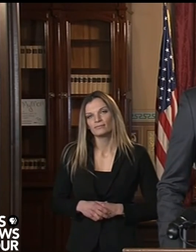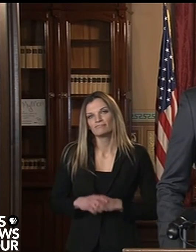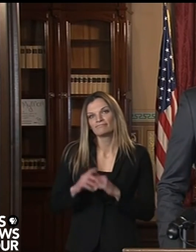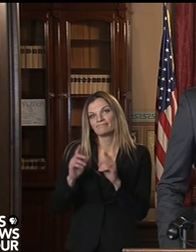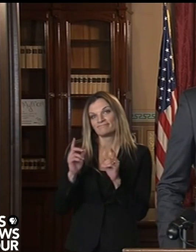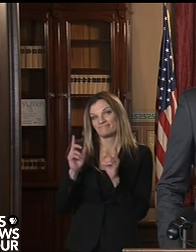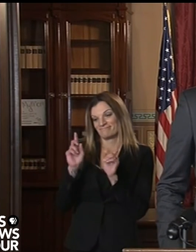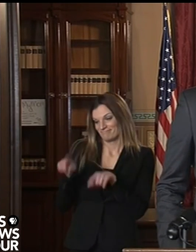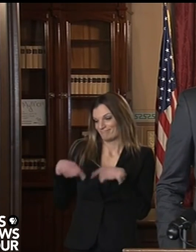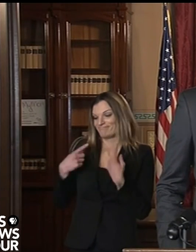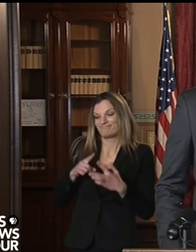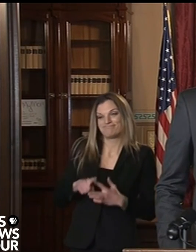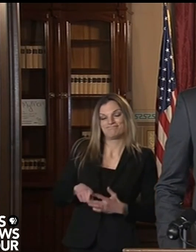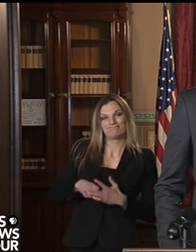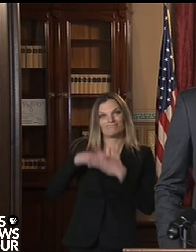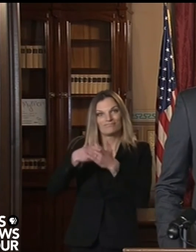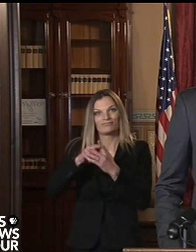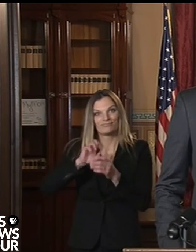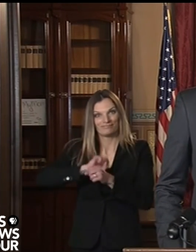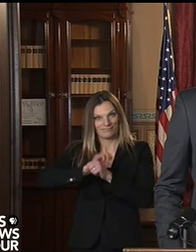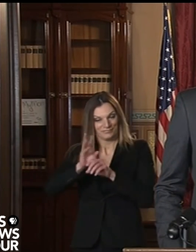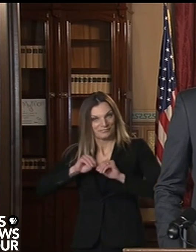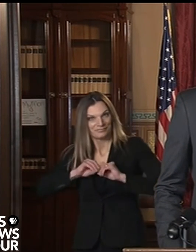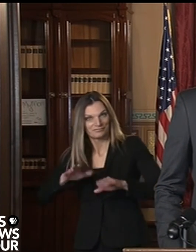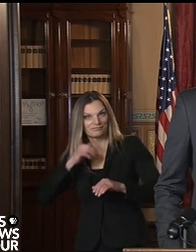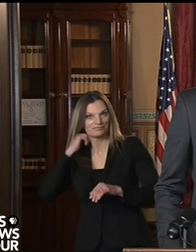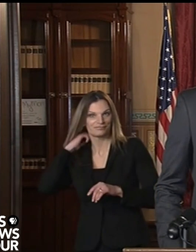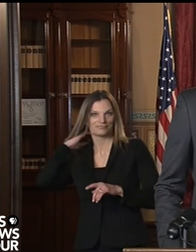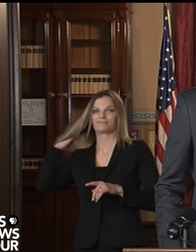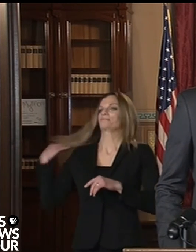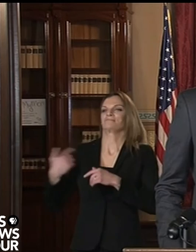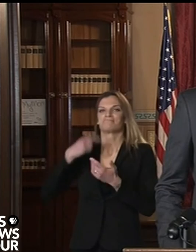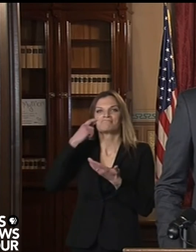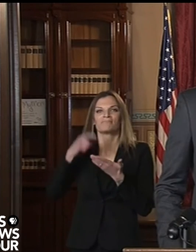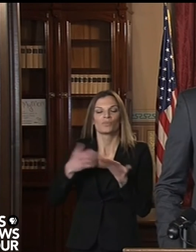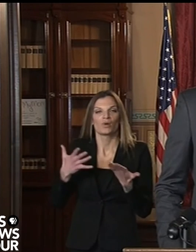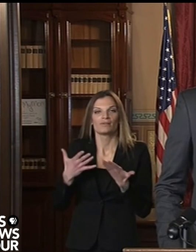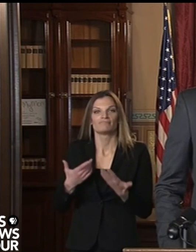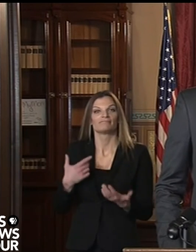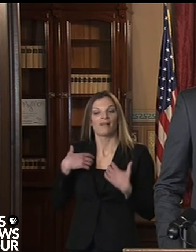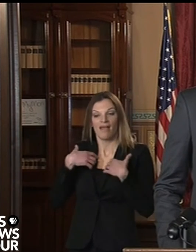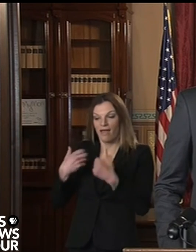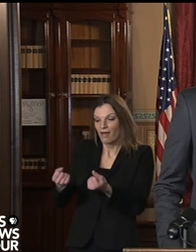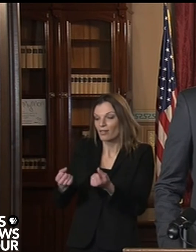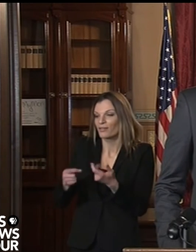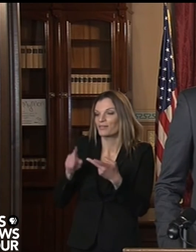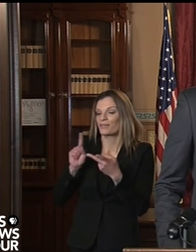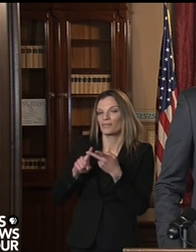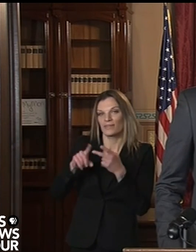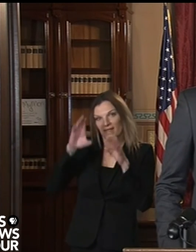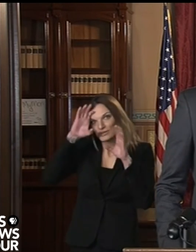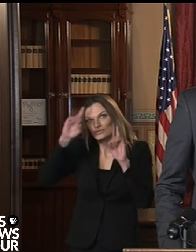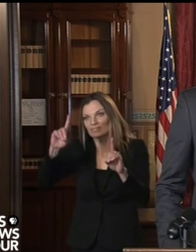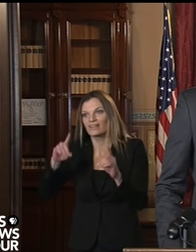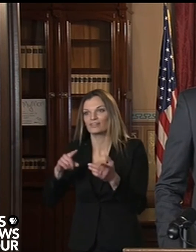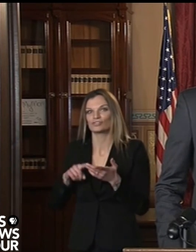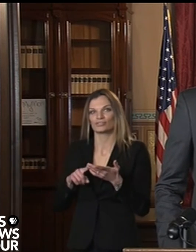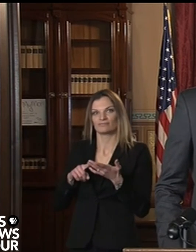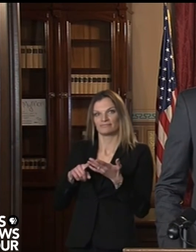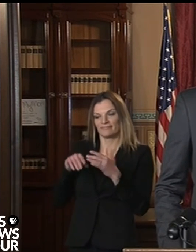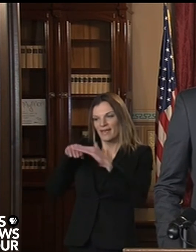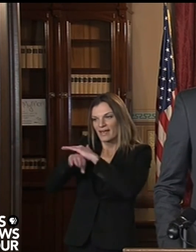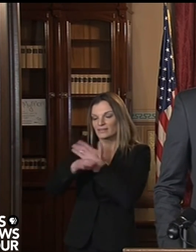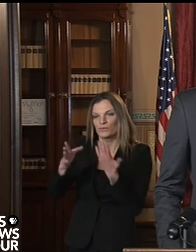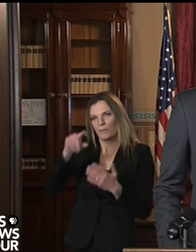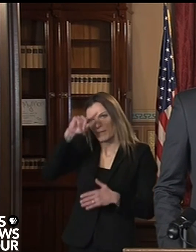the beginning of this global pandemic, the coronavirus has really shined a light on the health, economic, and educational challenges that Black communities,